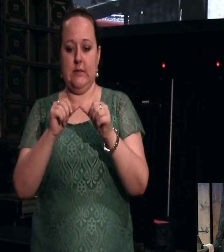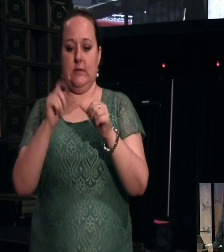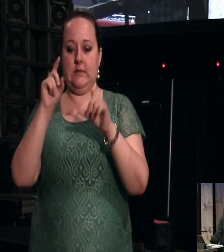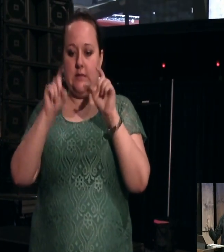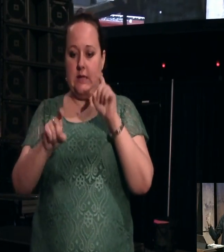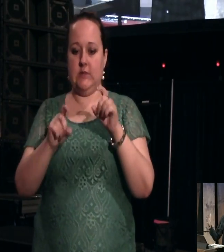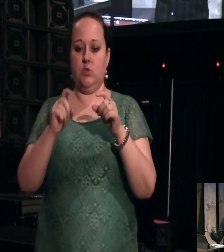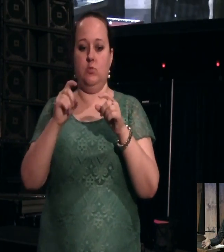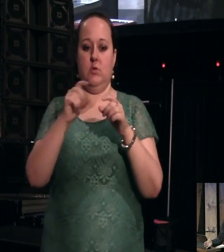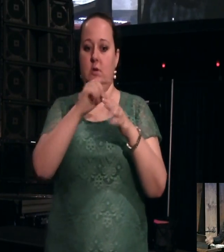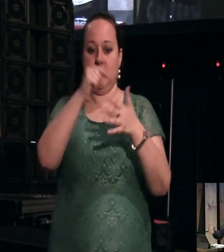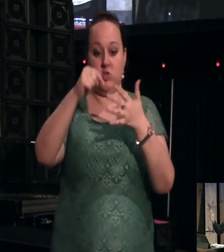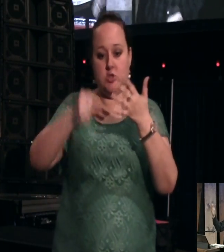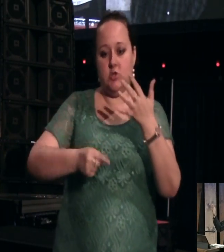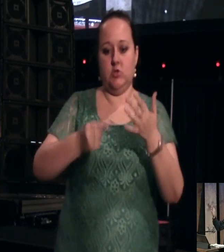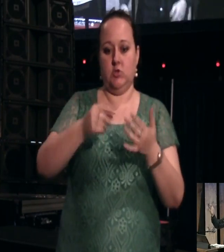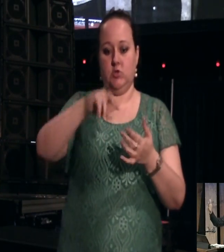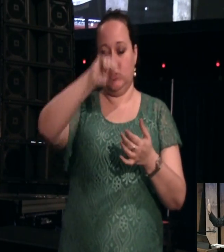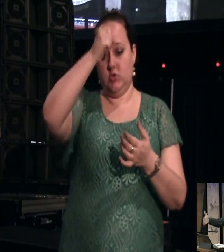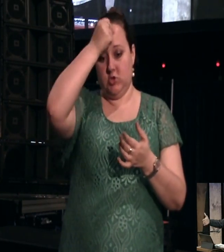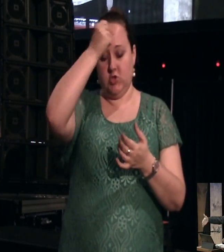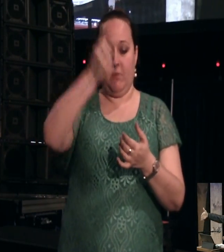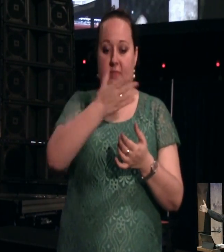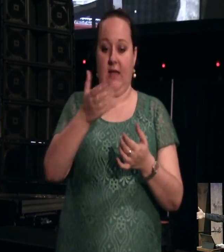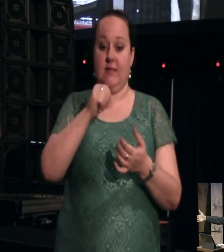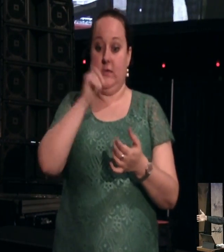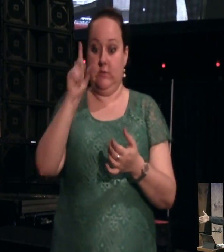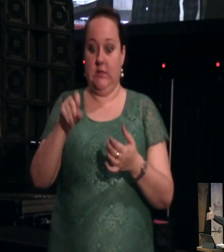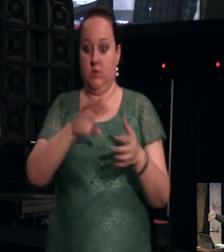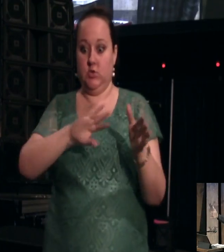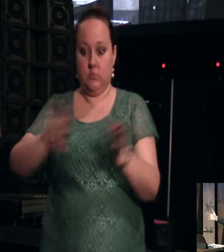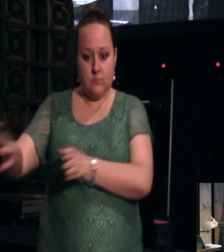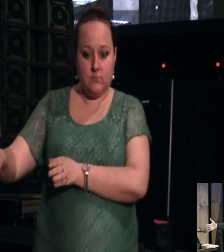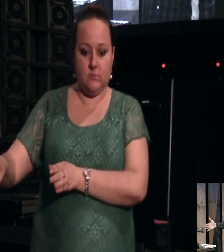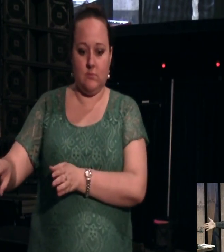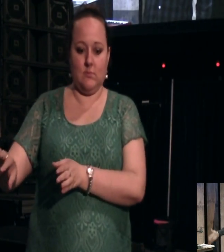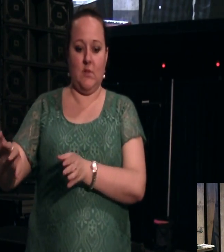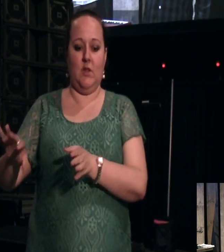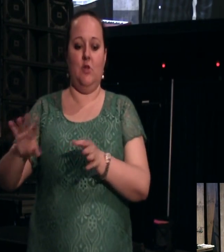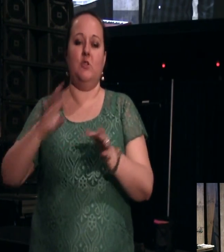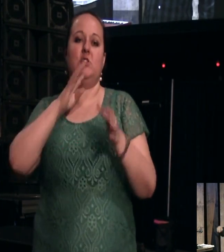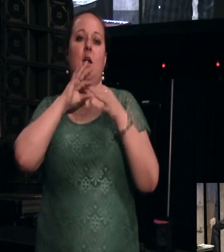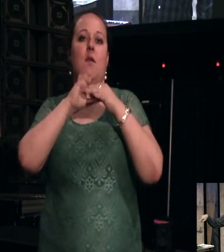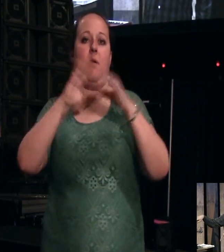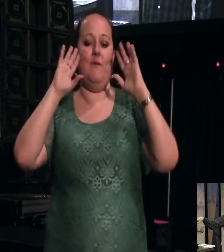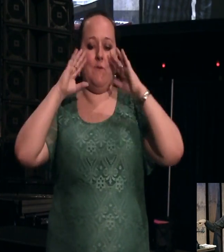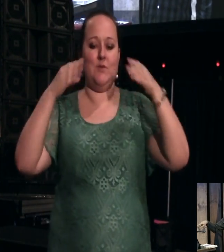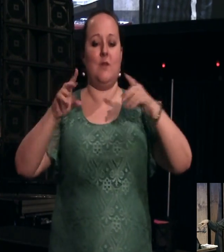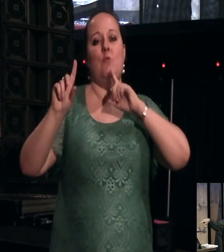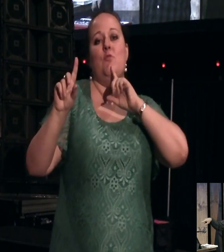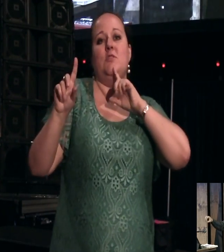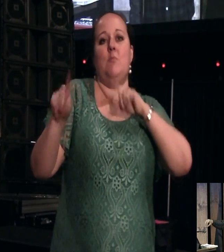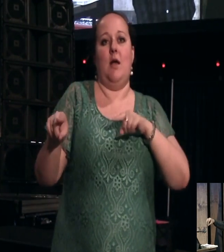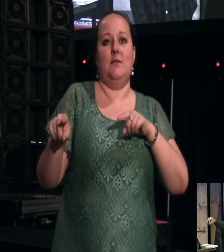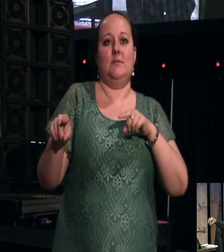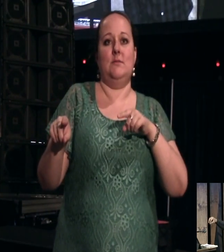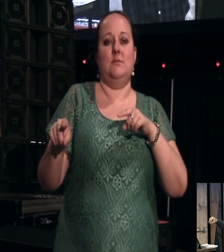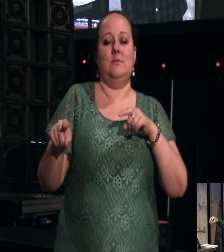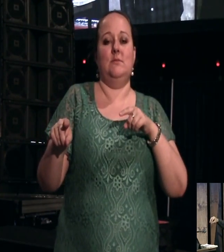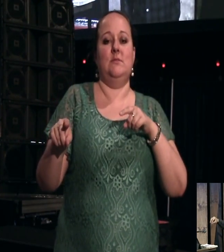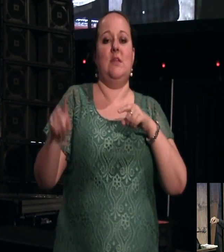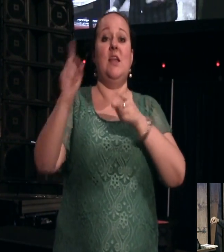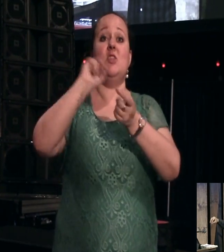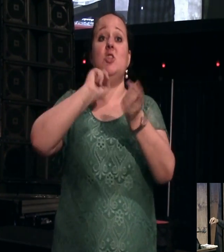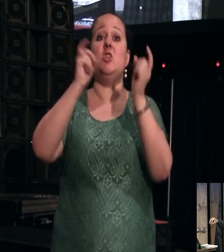need to pray more consistently, I just need to not do these stupid things more consistently. You're just fixing the